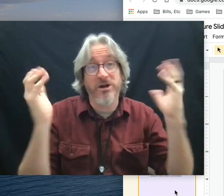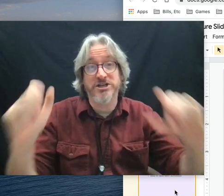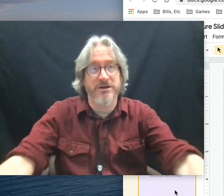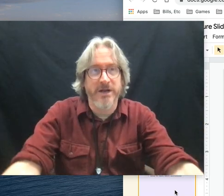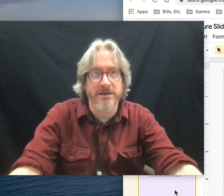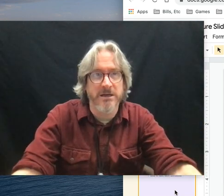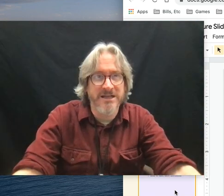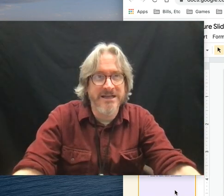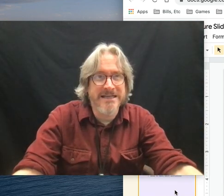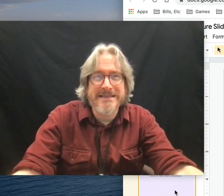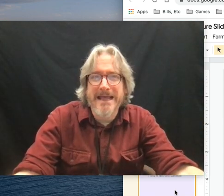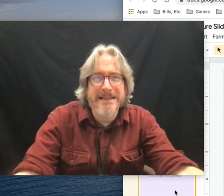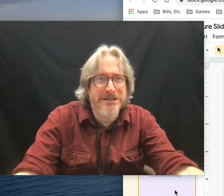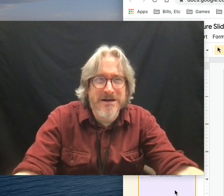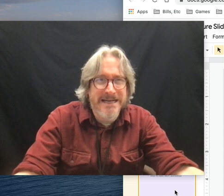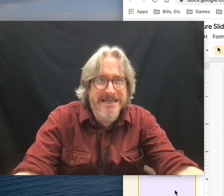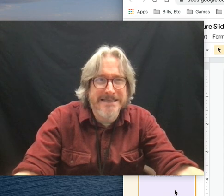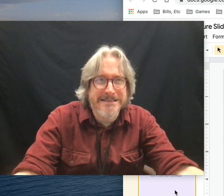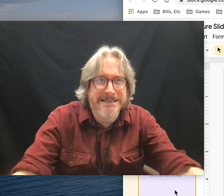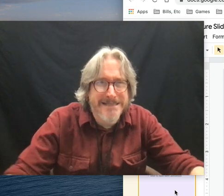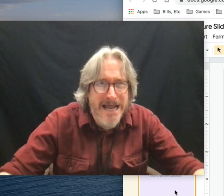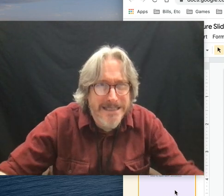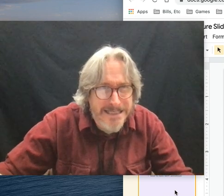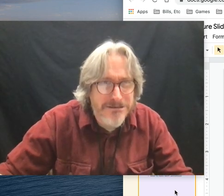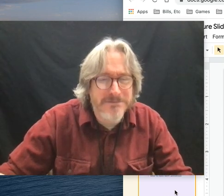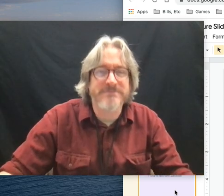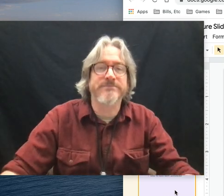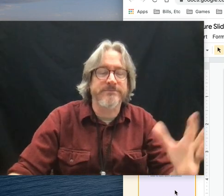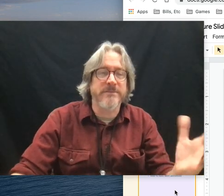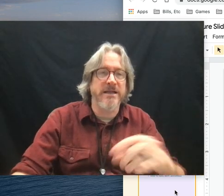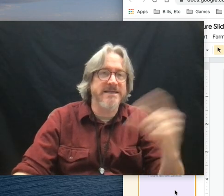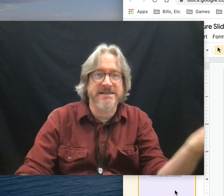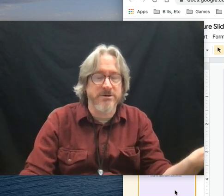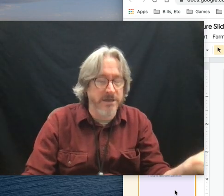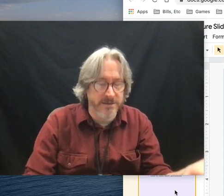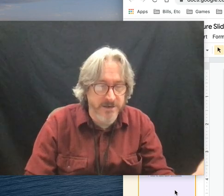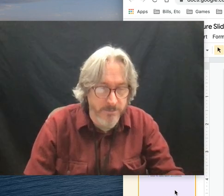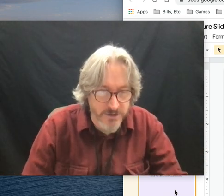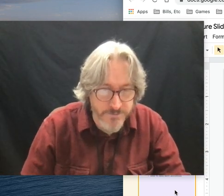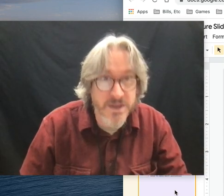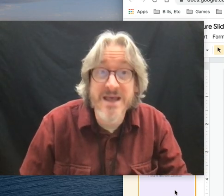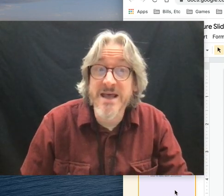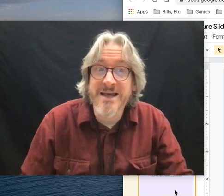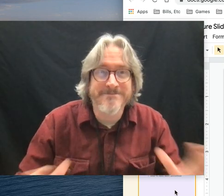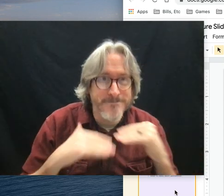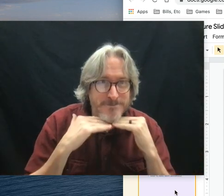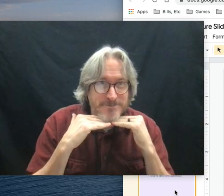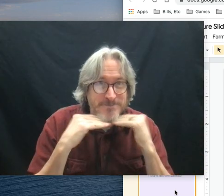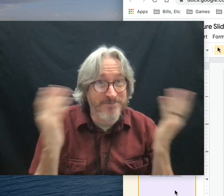I watched it and went, the hell are you trying to teach? It's not clear. And the text underneath didn't help either.